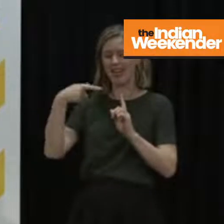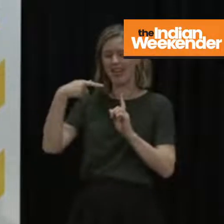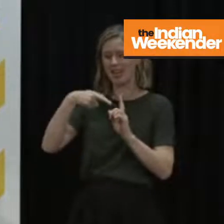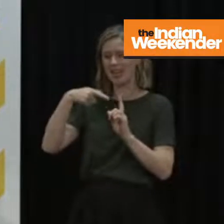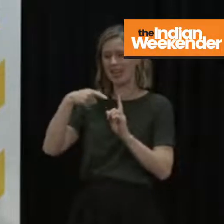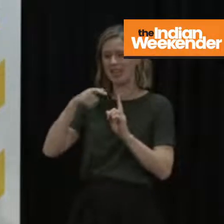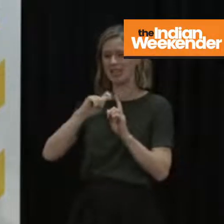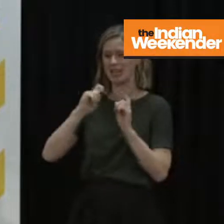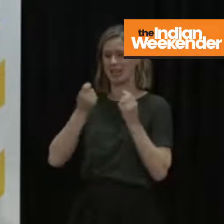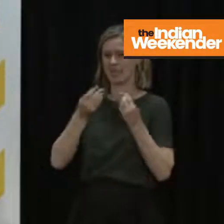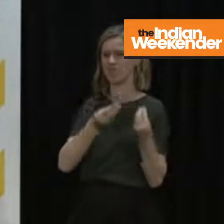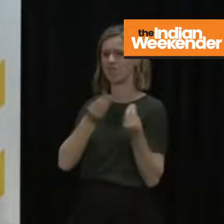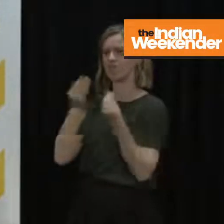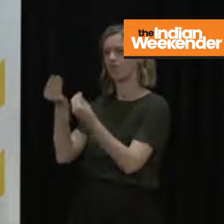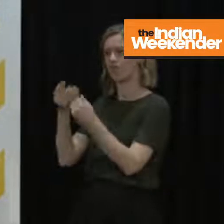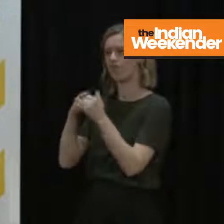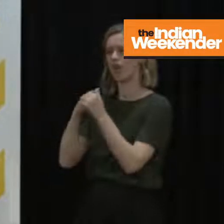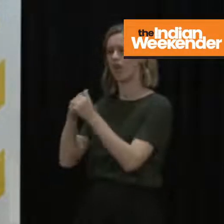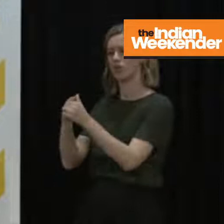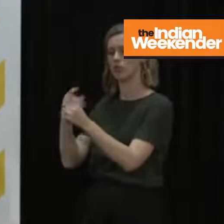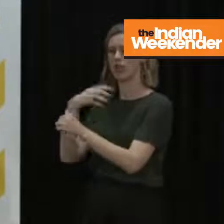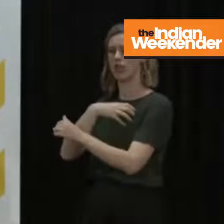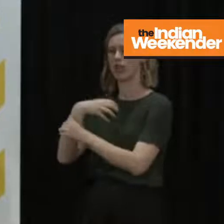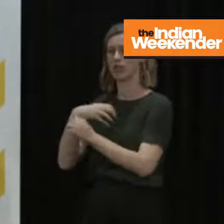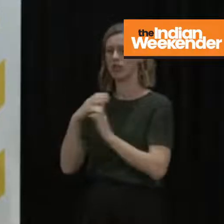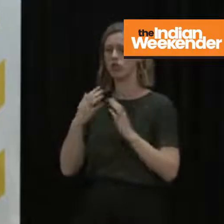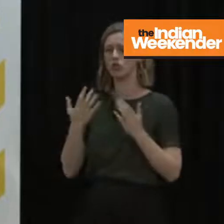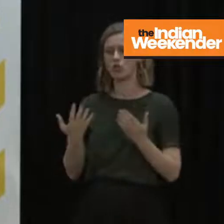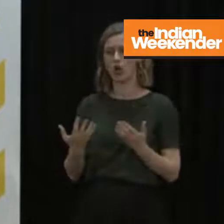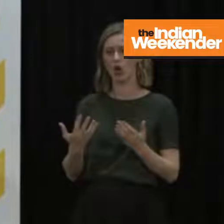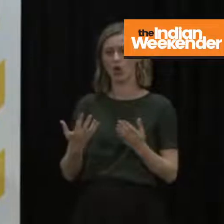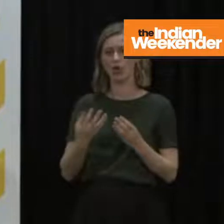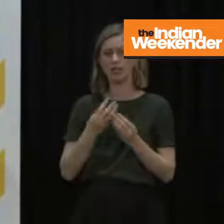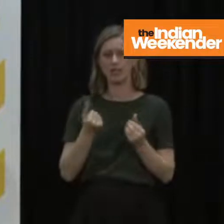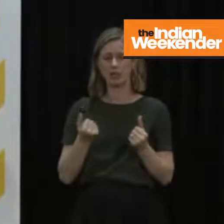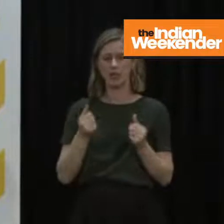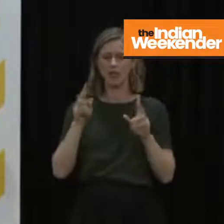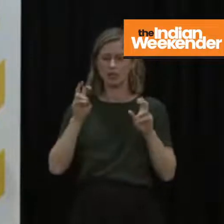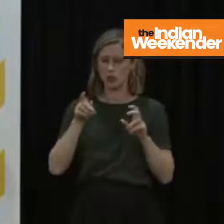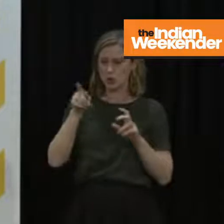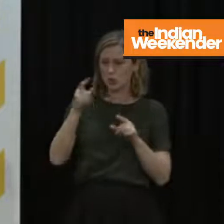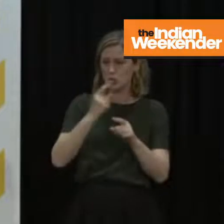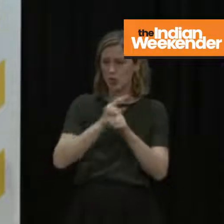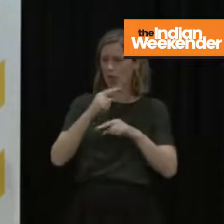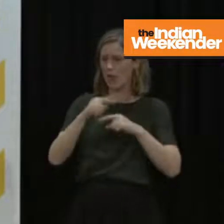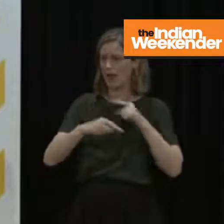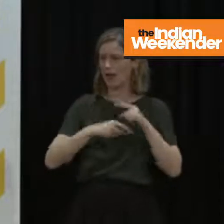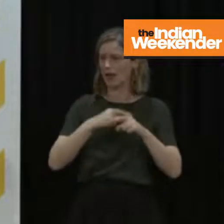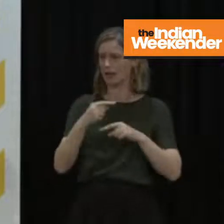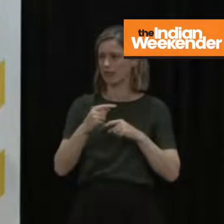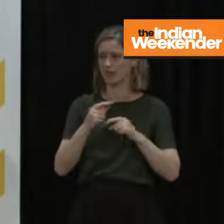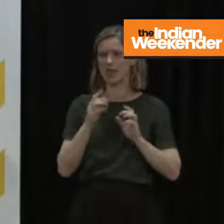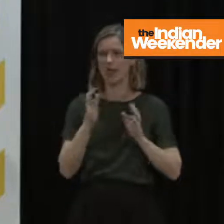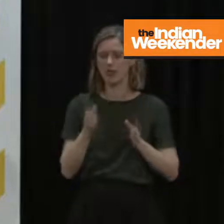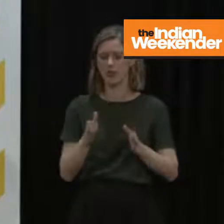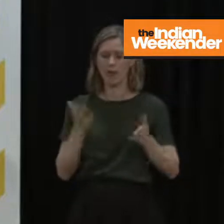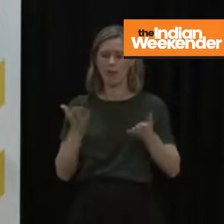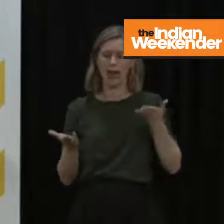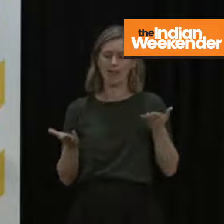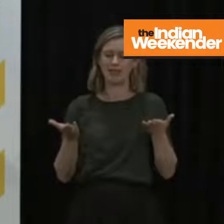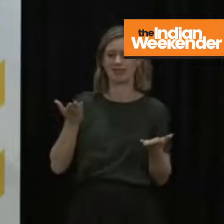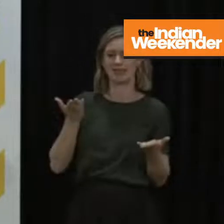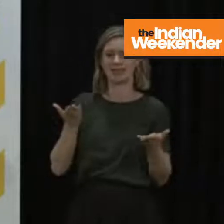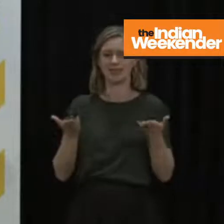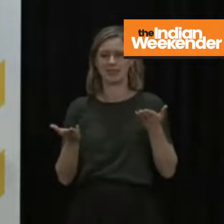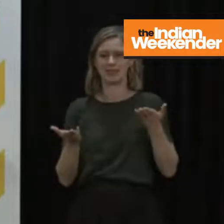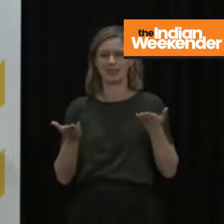turn turns that into advice that we get. And so some of those logistical issues that you're talking about have to be weighed up against